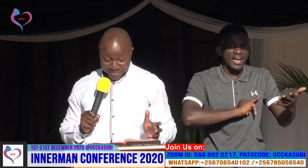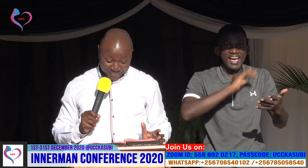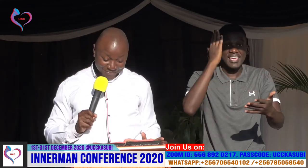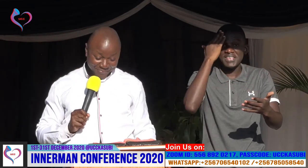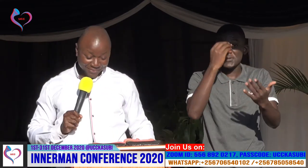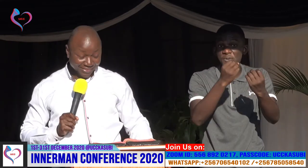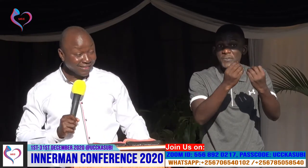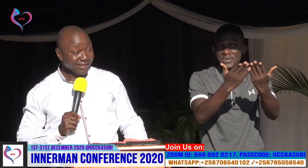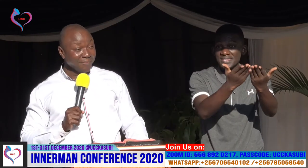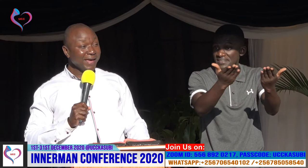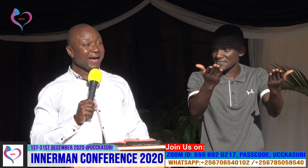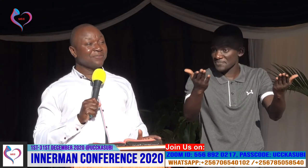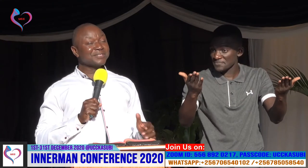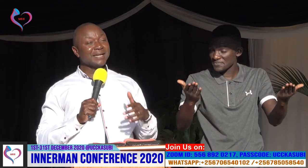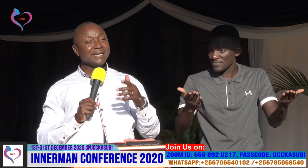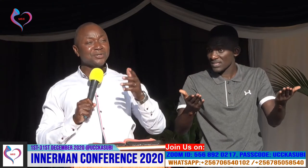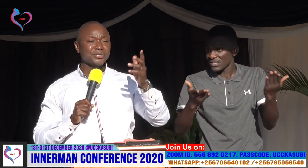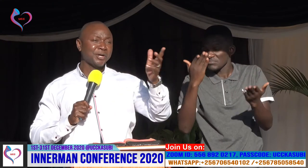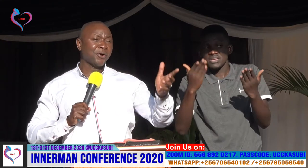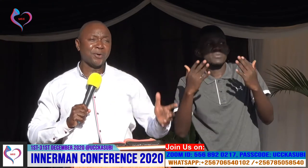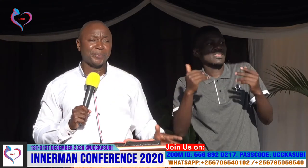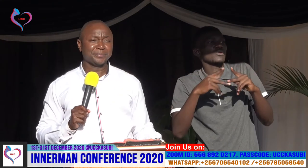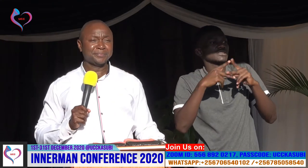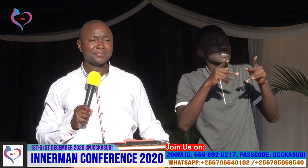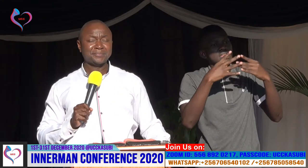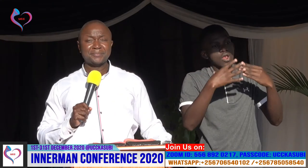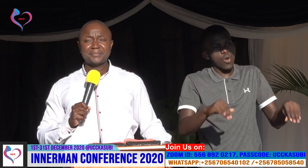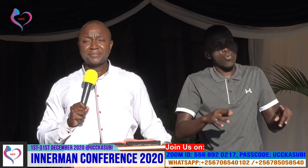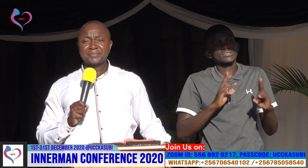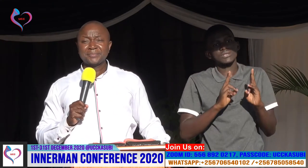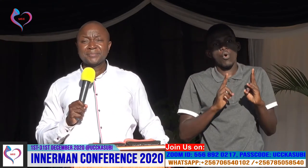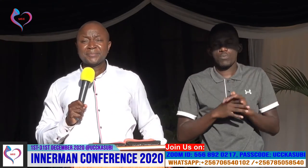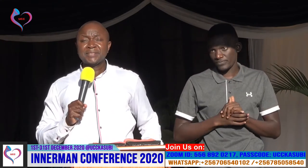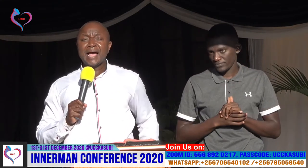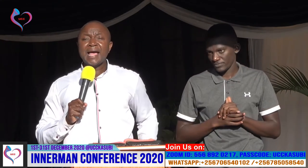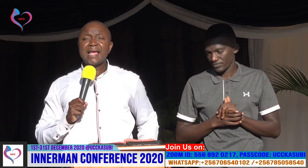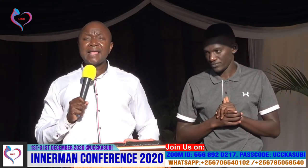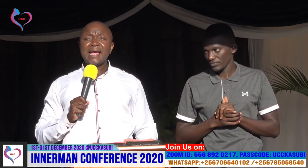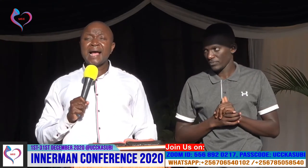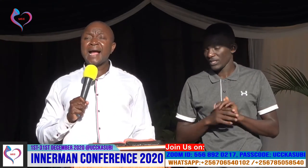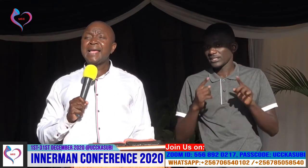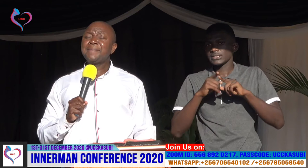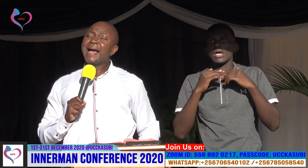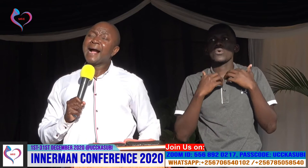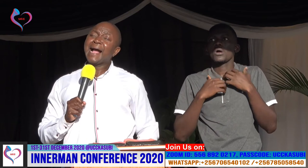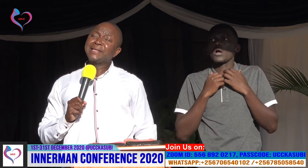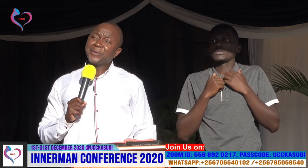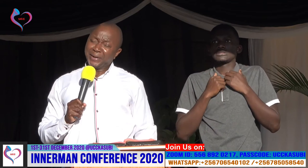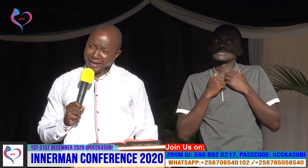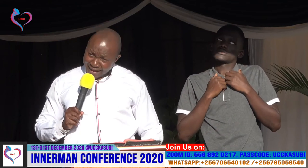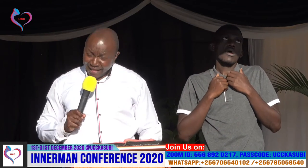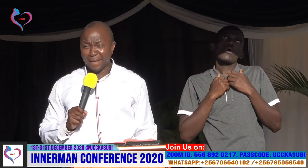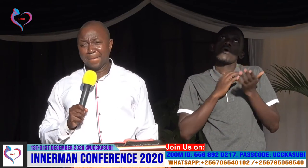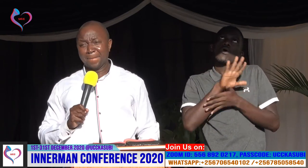here may have started losing hope. Muyinzo kwa mwalimu weddemu esubi. Ayayaya kale emyaka